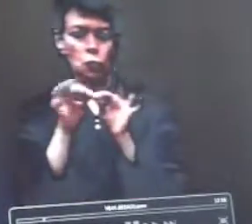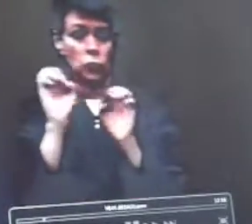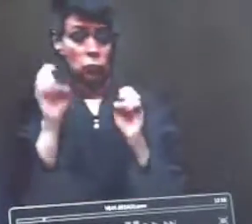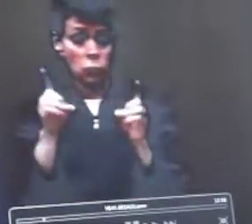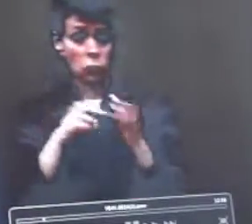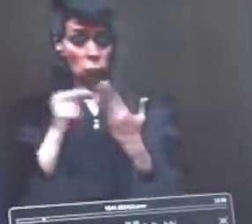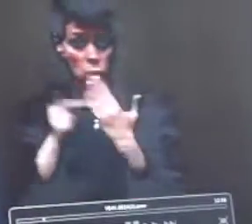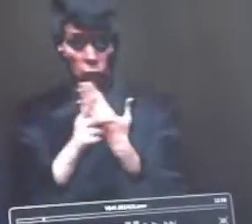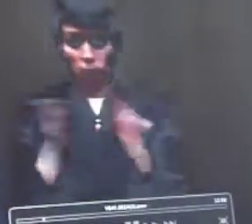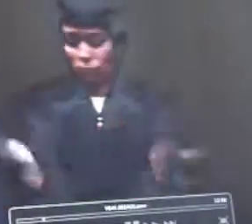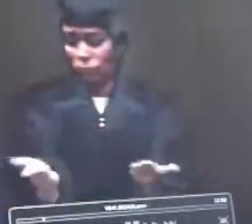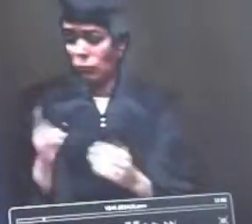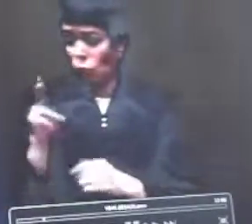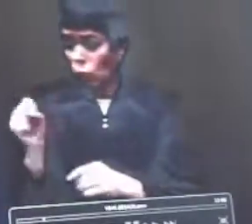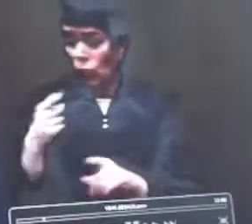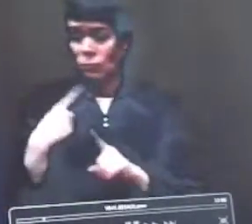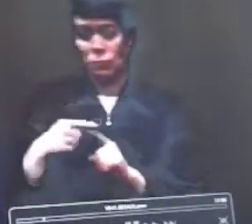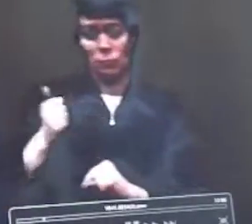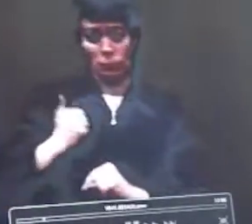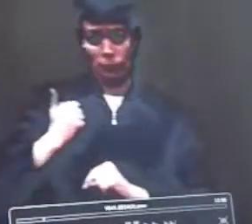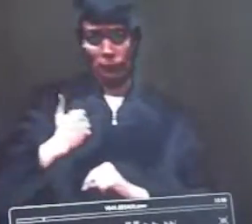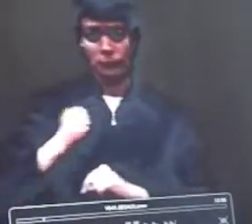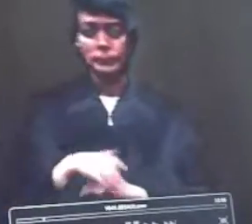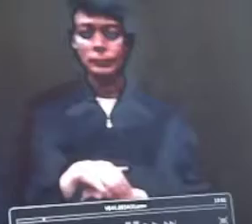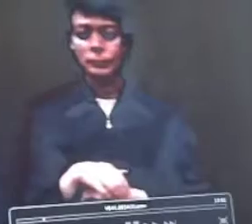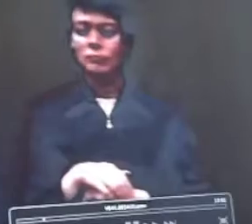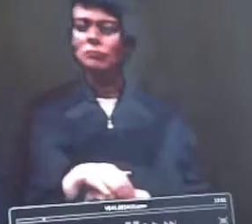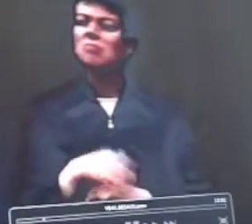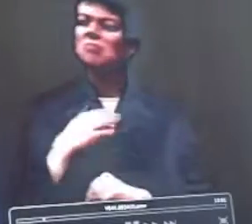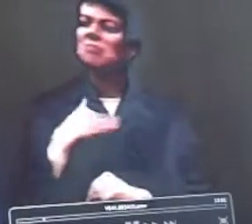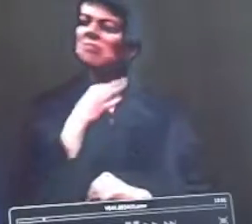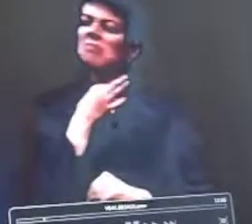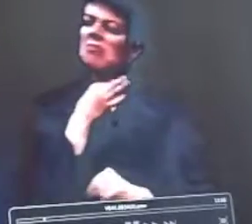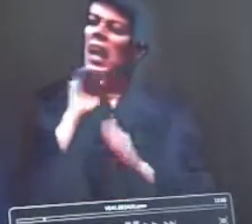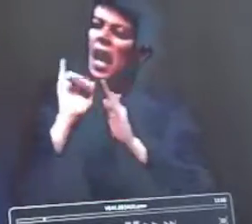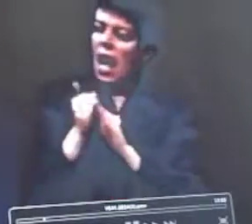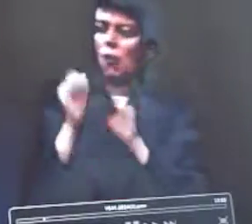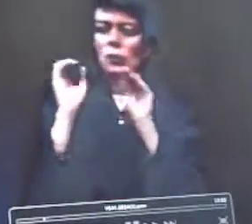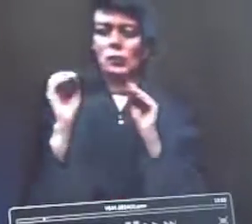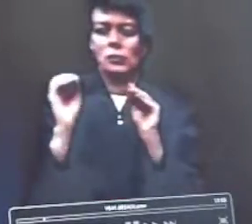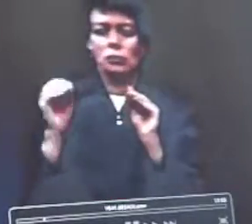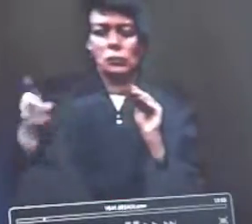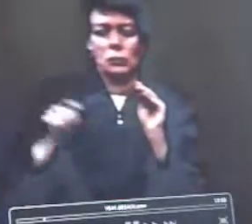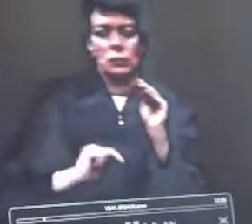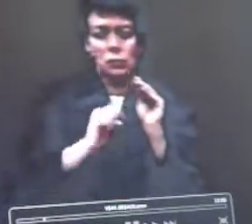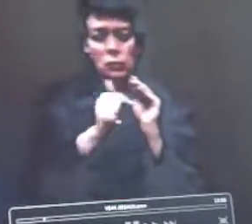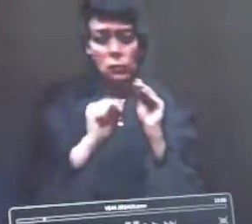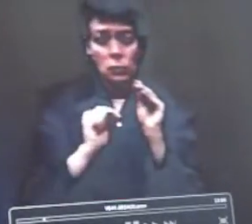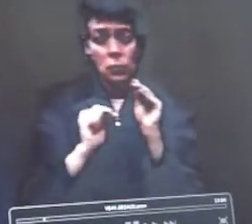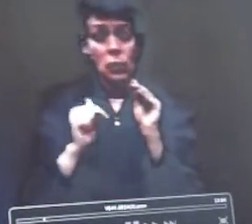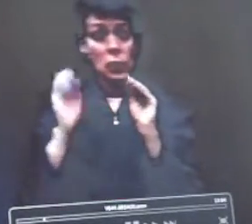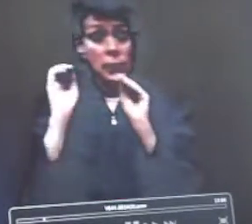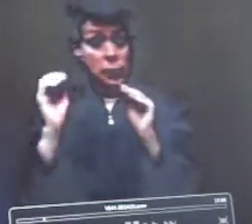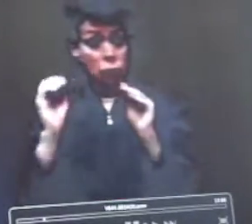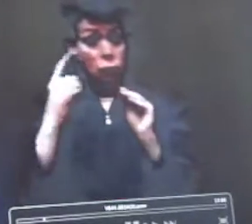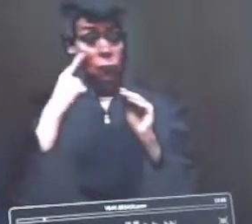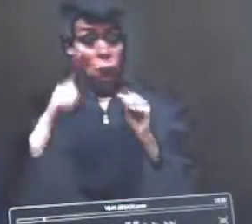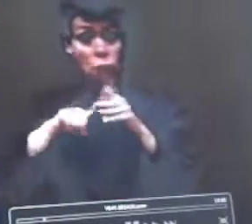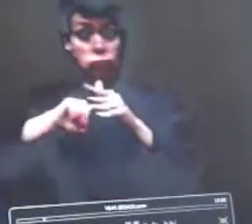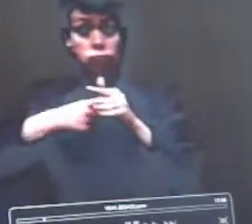on 15 interpreter education programs in Canada, and I asked how they were teaching